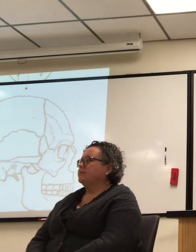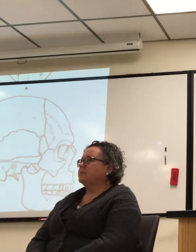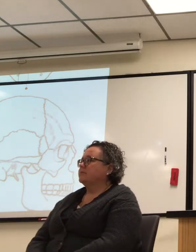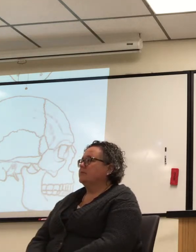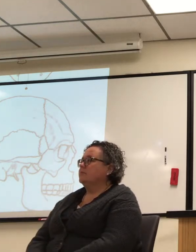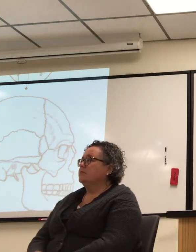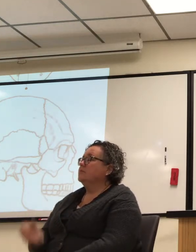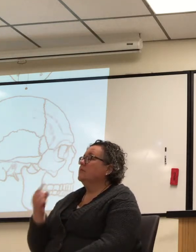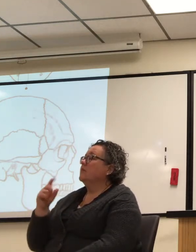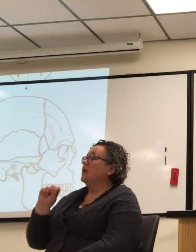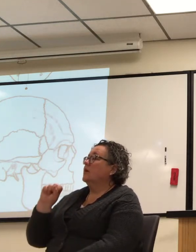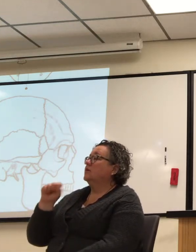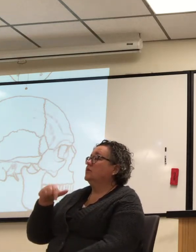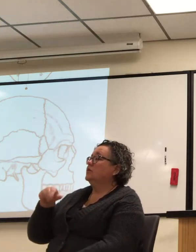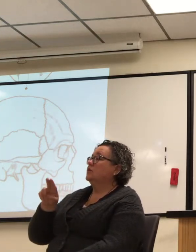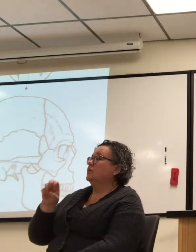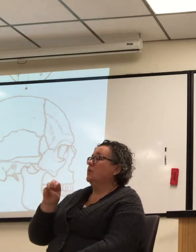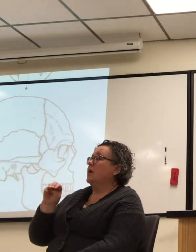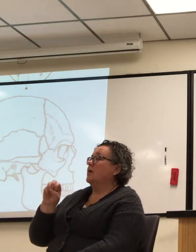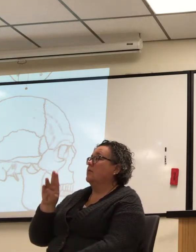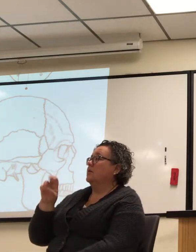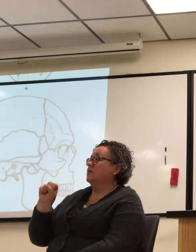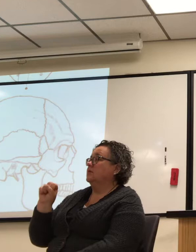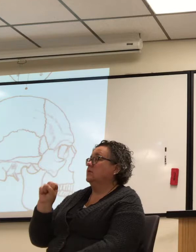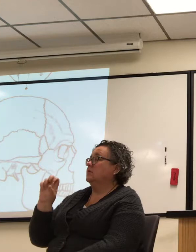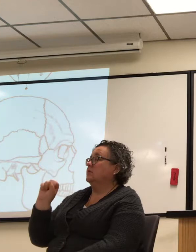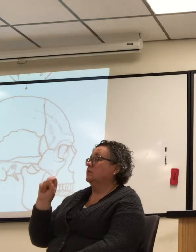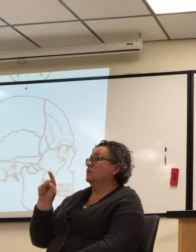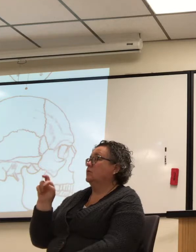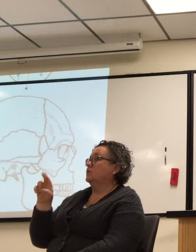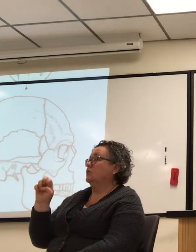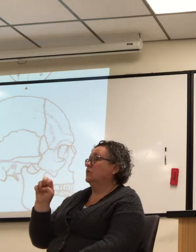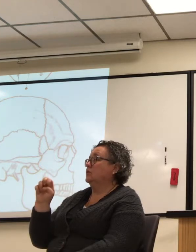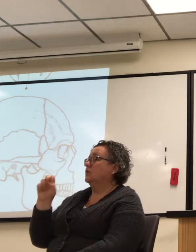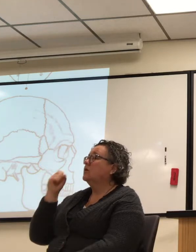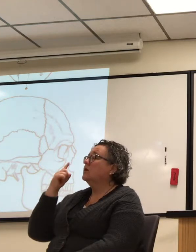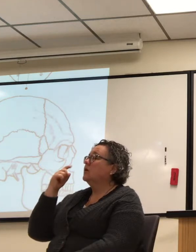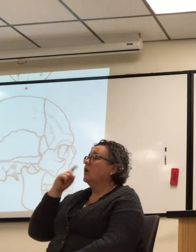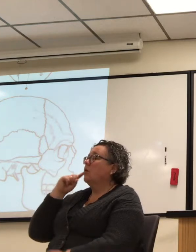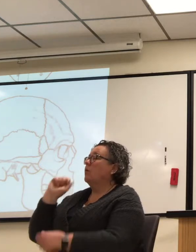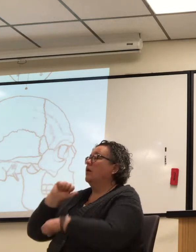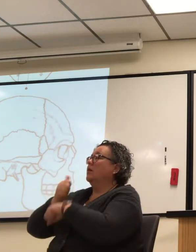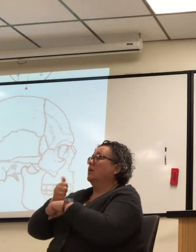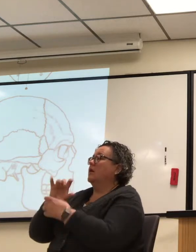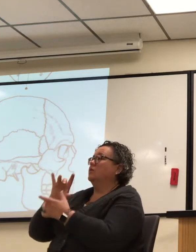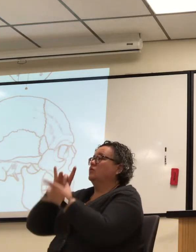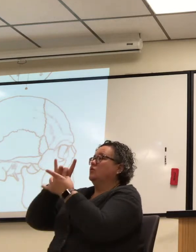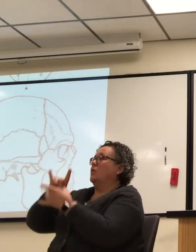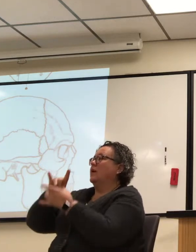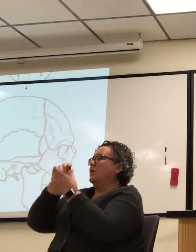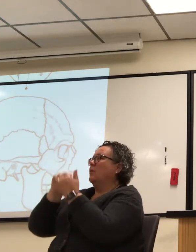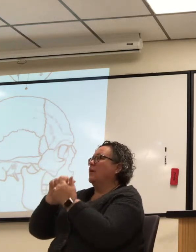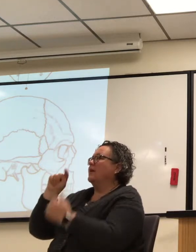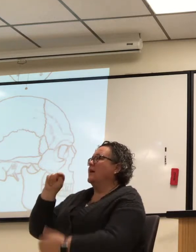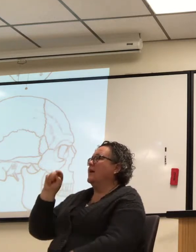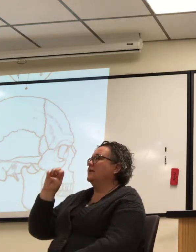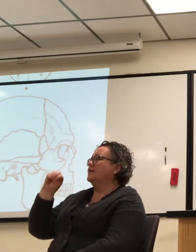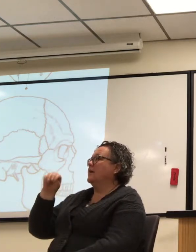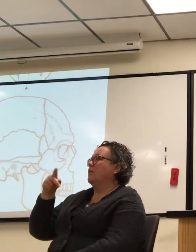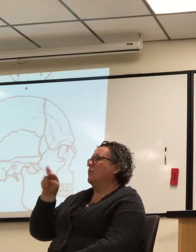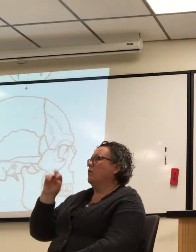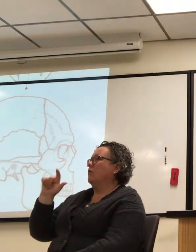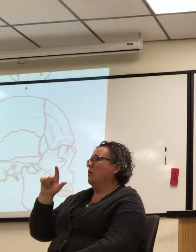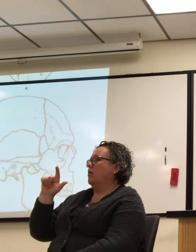For the squamous suture, it's going to form a joint with a temporal bone.